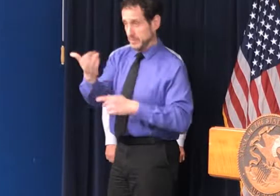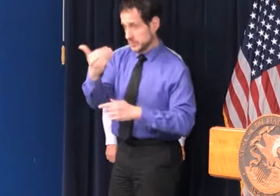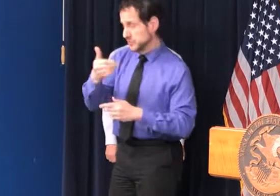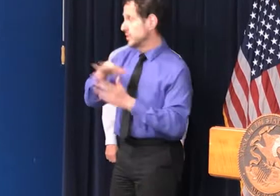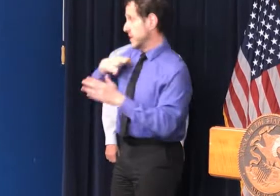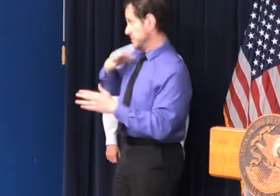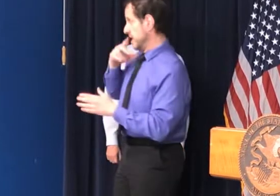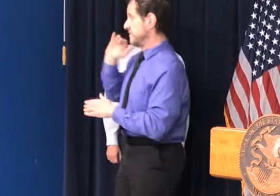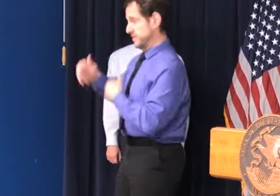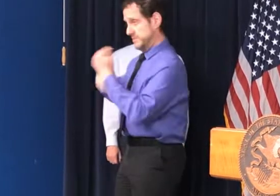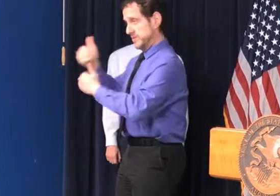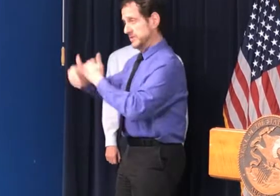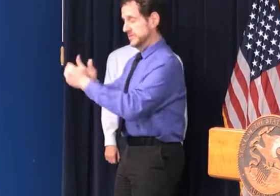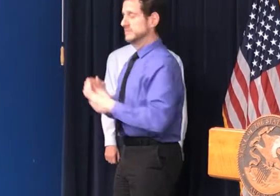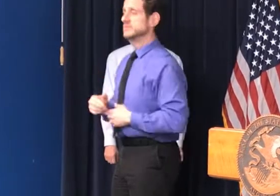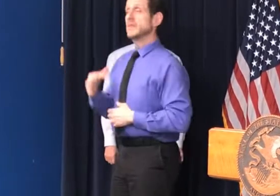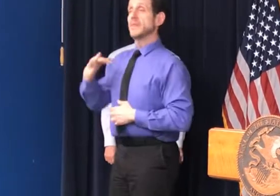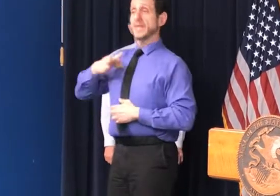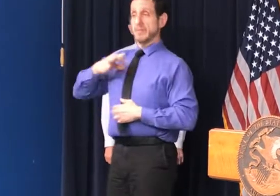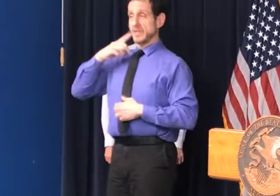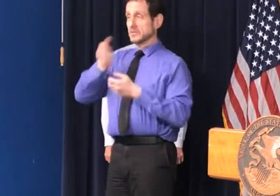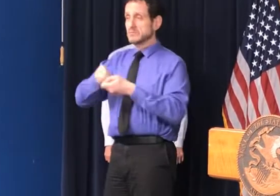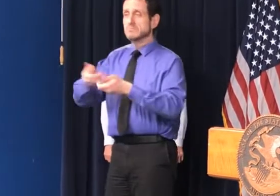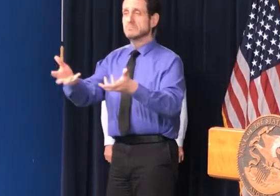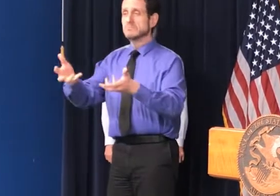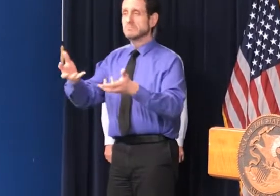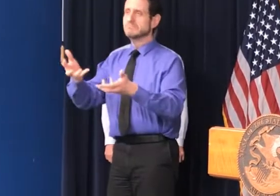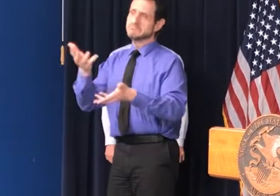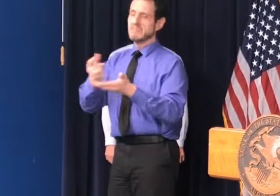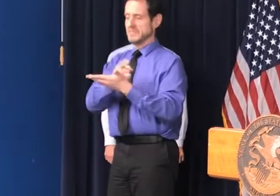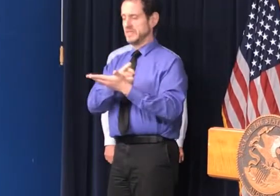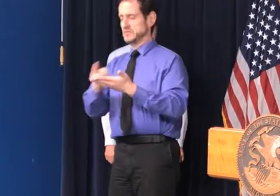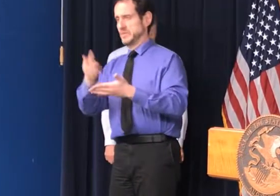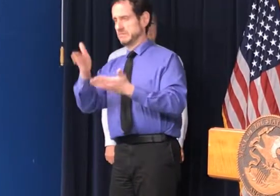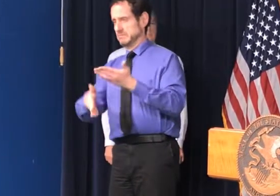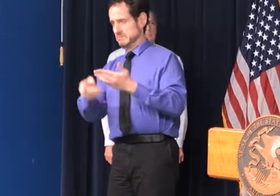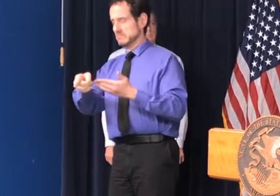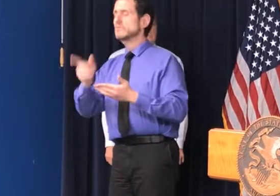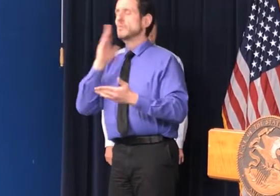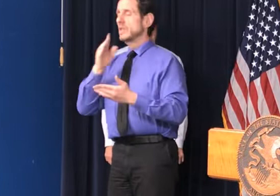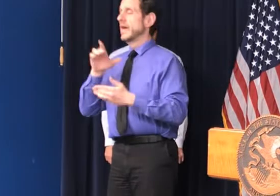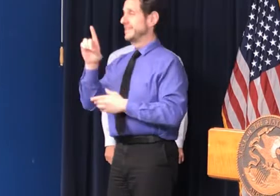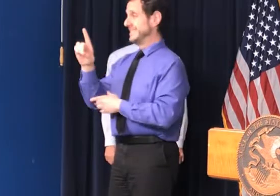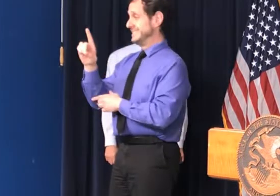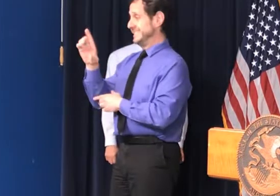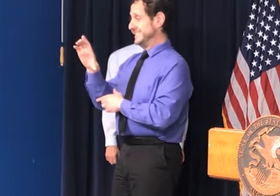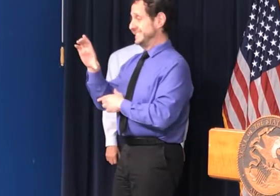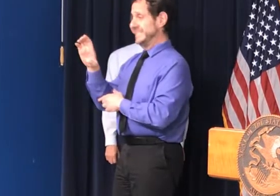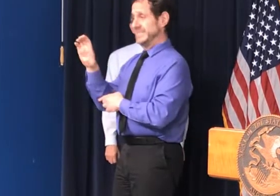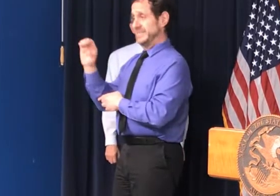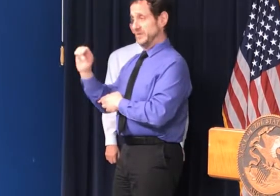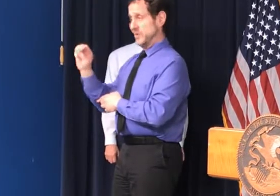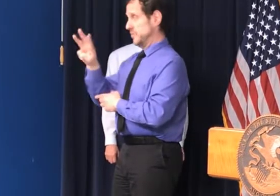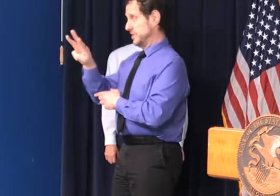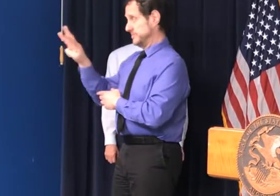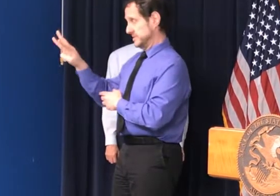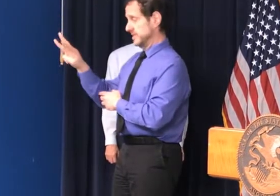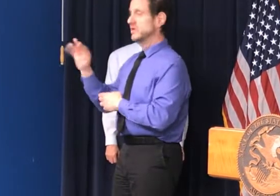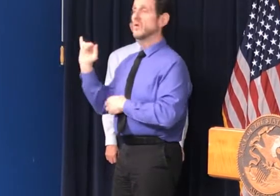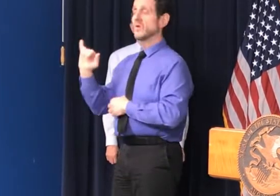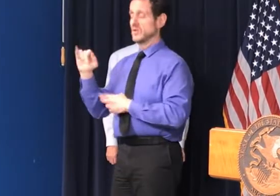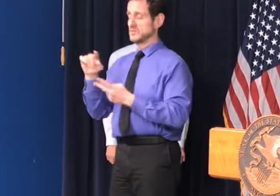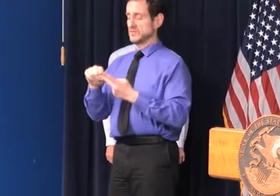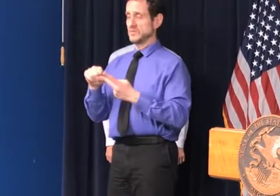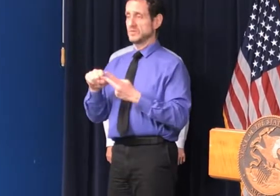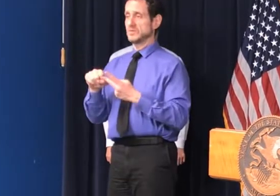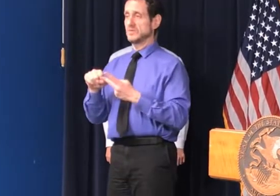this process. And applications will be available by the end of the week on the DCEO website and also on